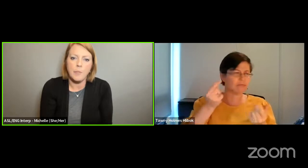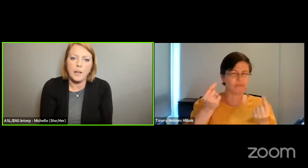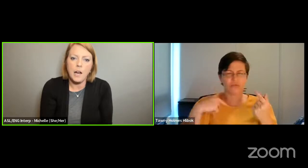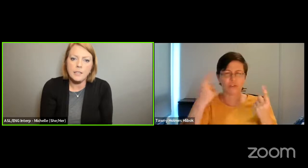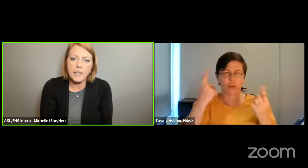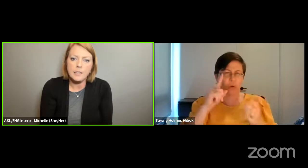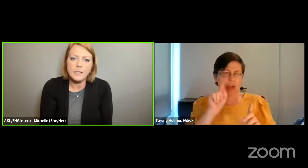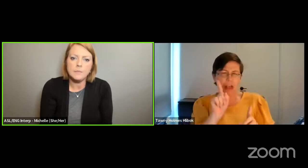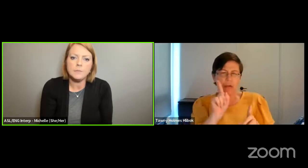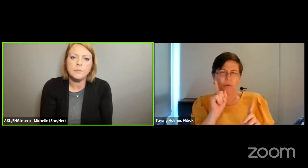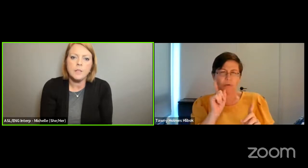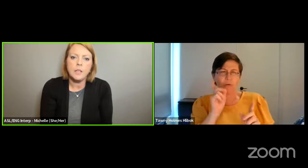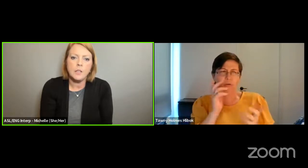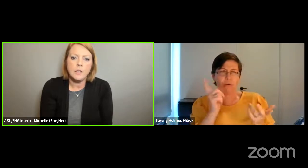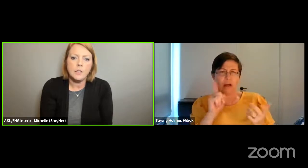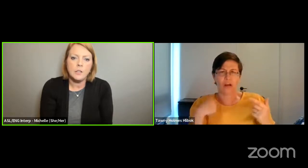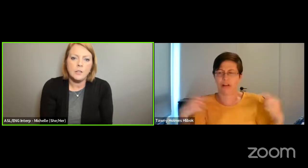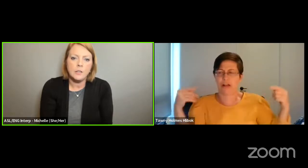set up the context